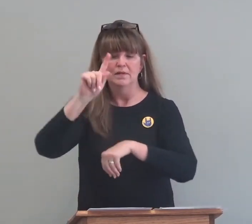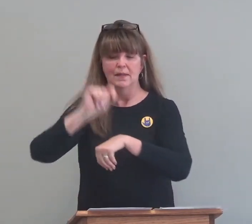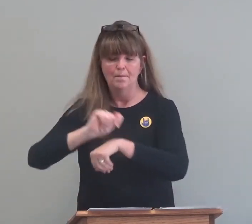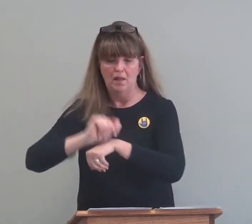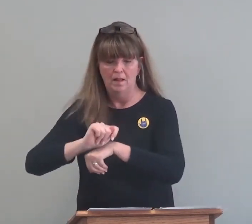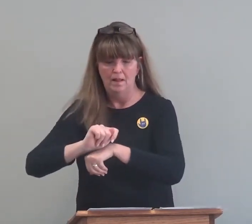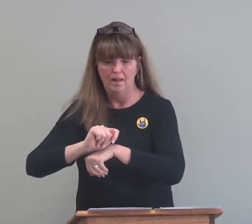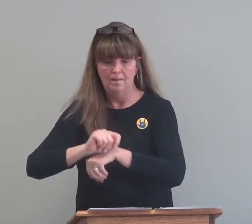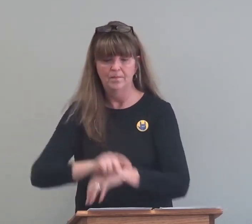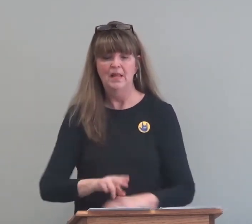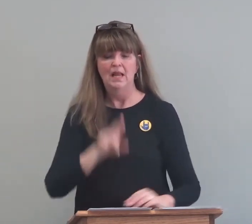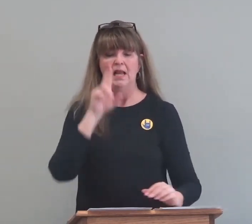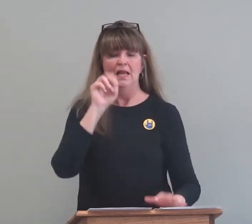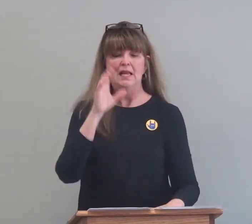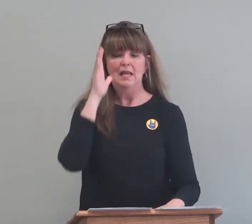He will enter the temple.